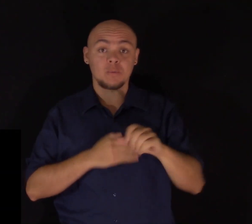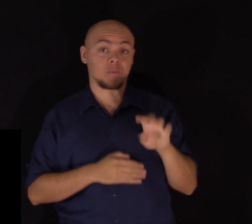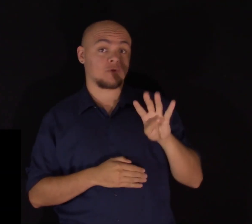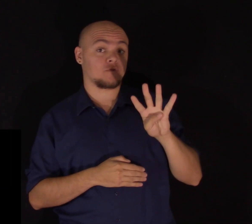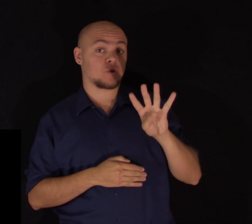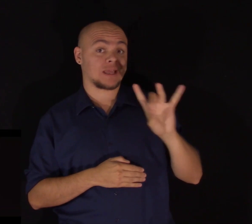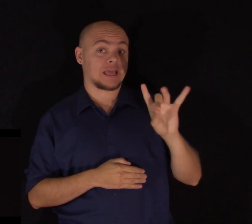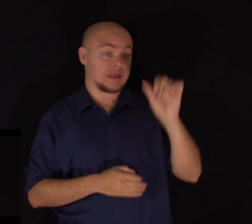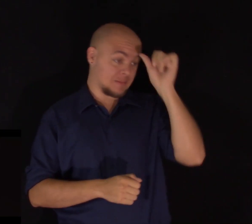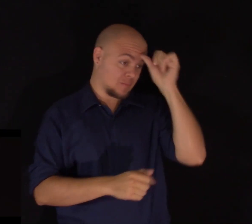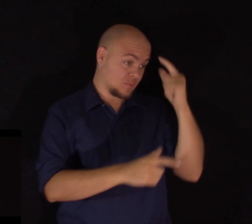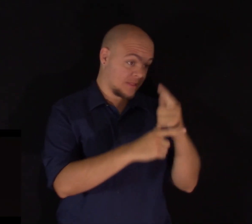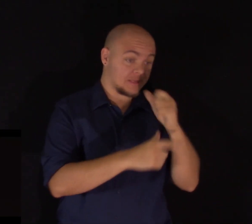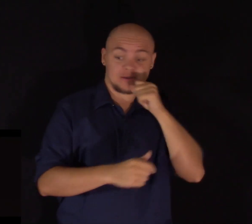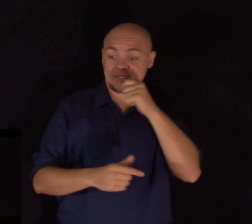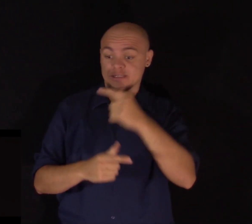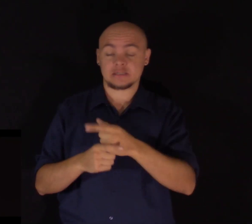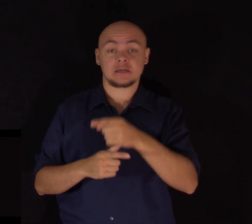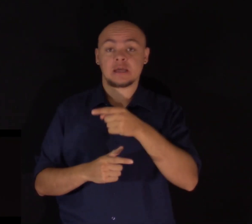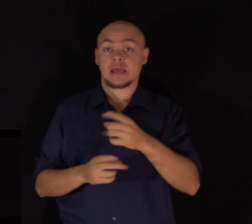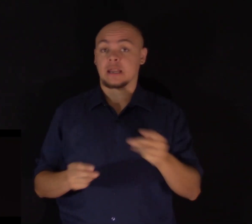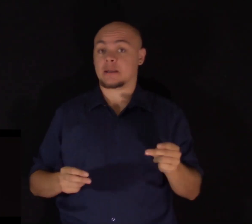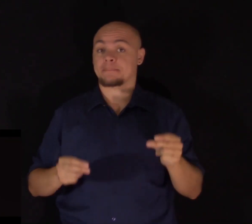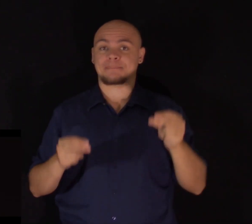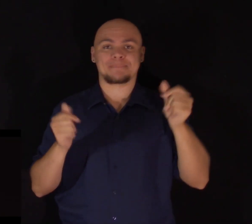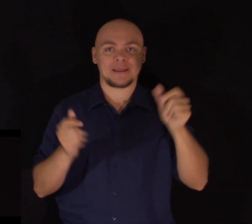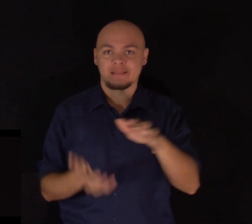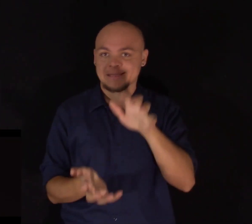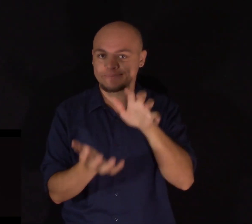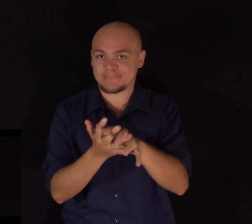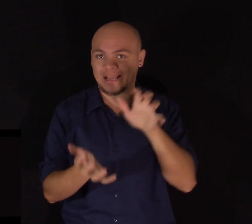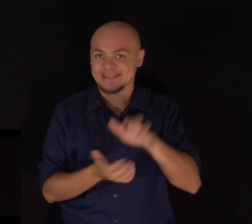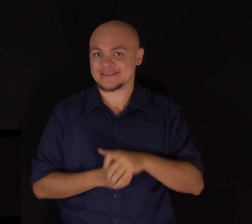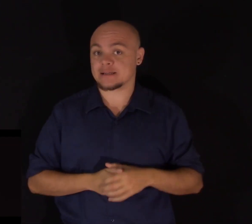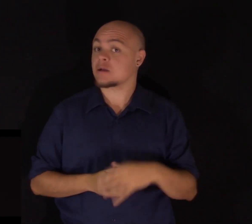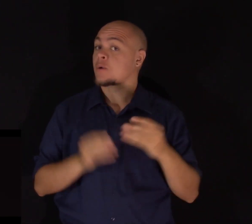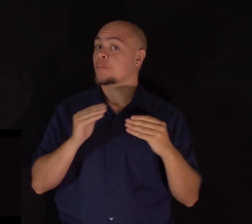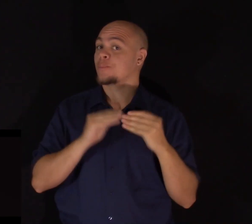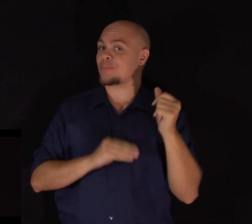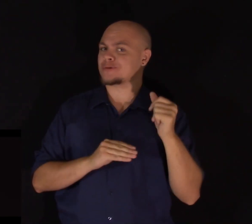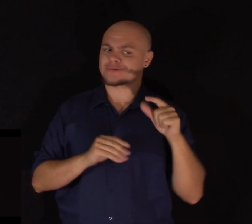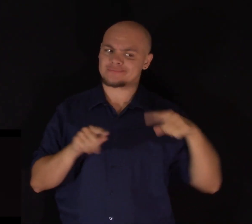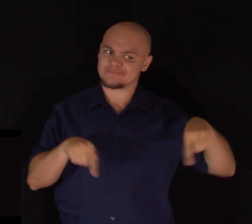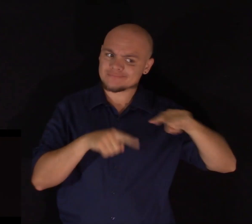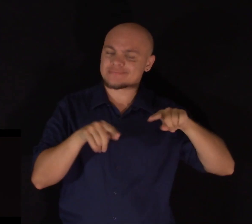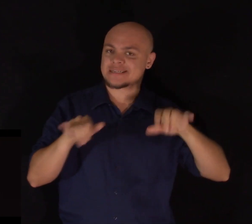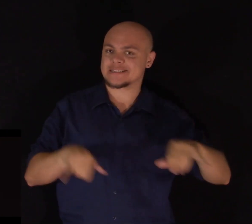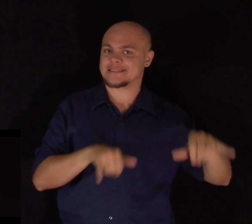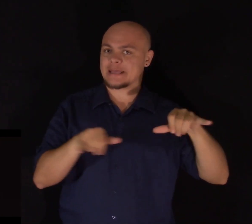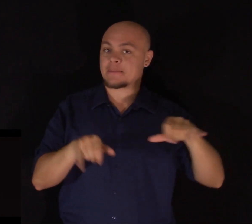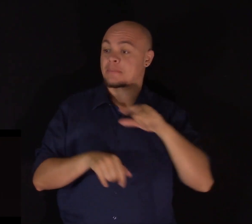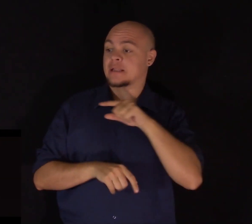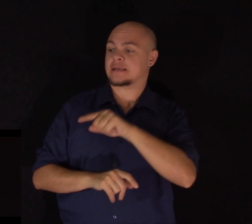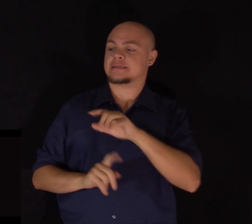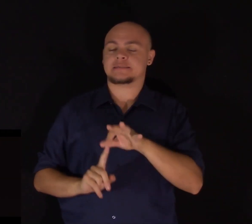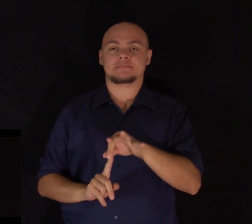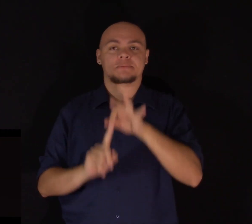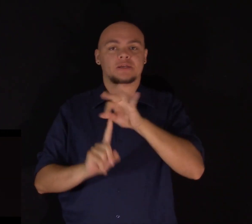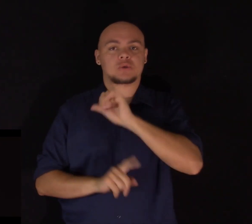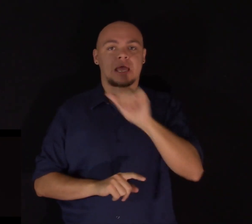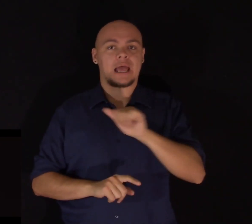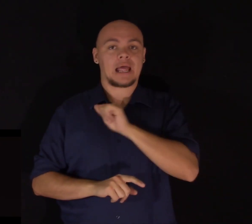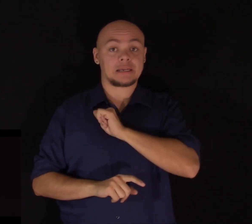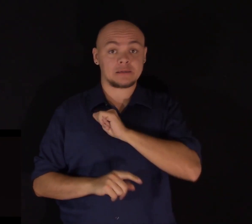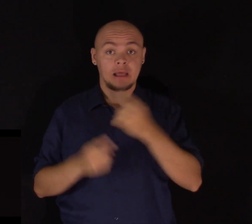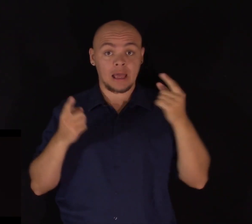and sisters, and he came biting right out of the egg. Most little alligators do, but Willie had a special attitude that's made him